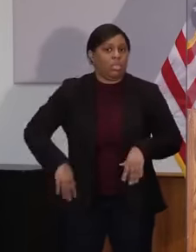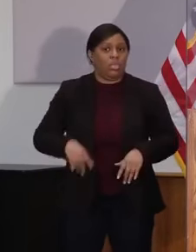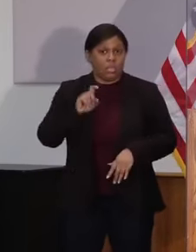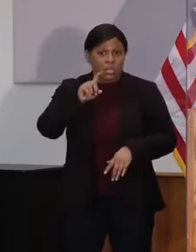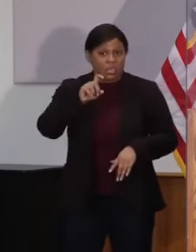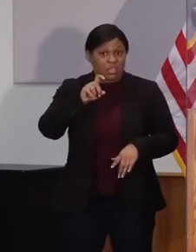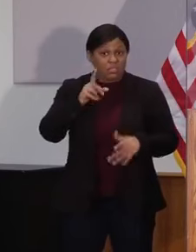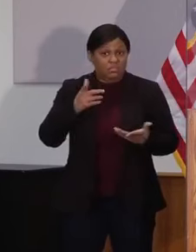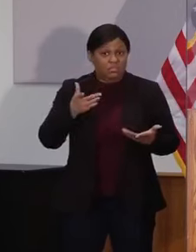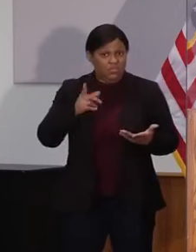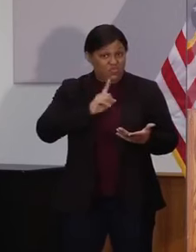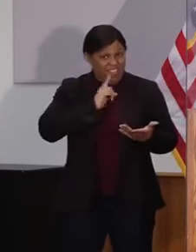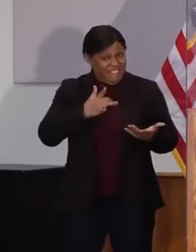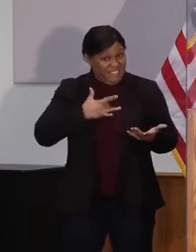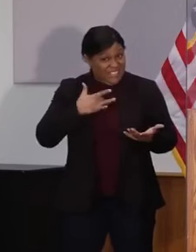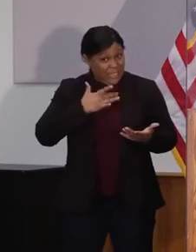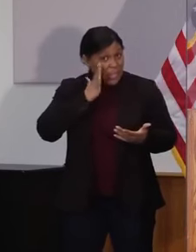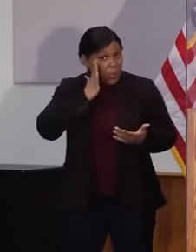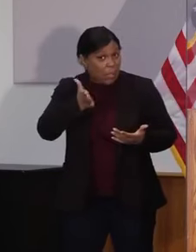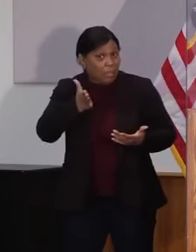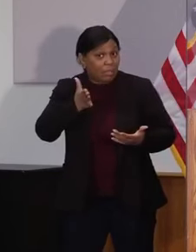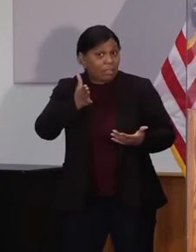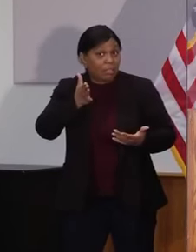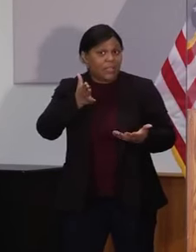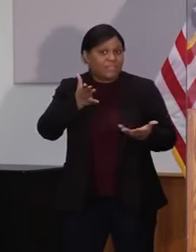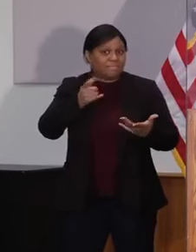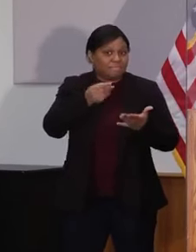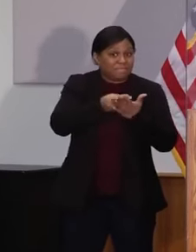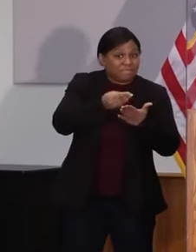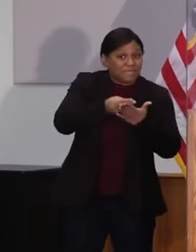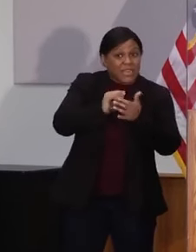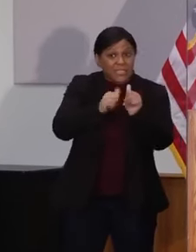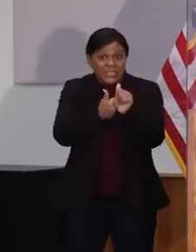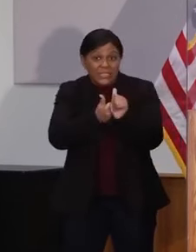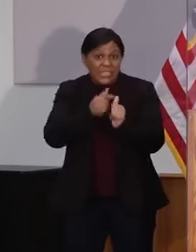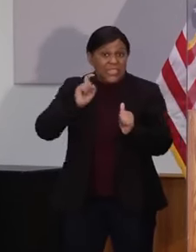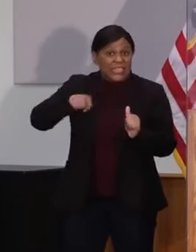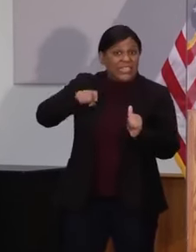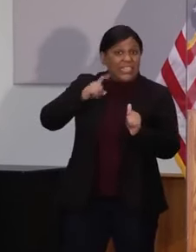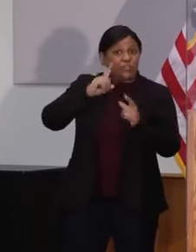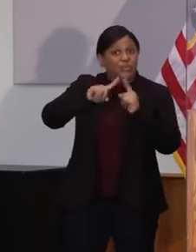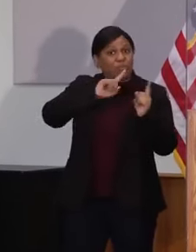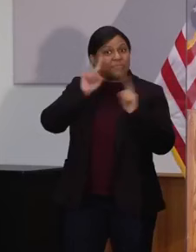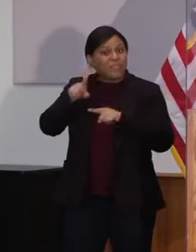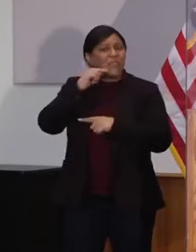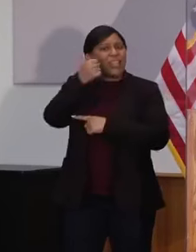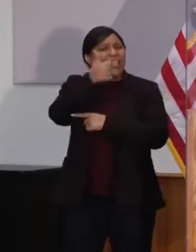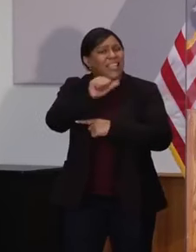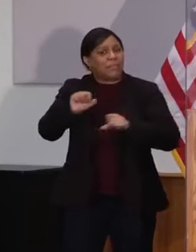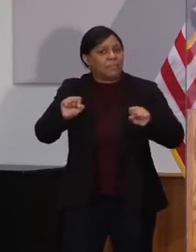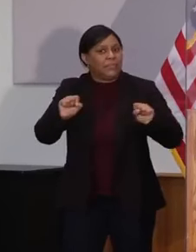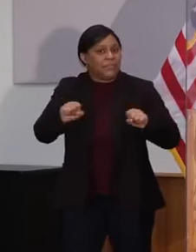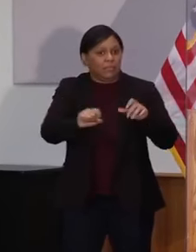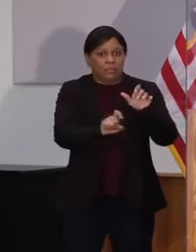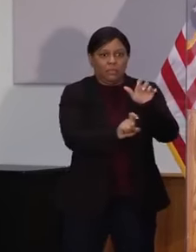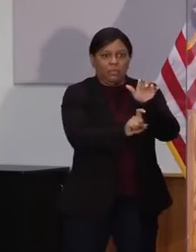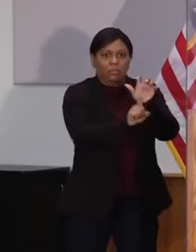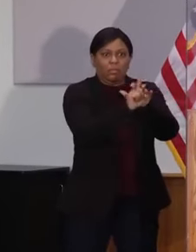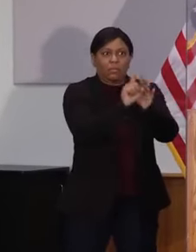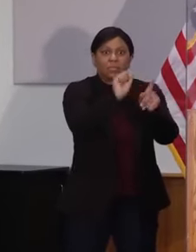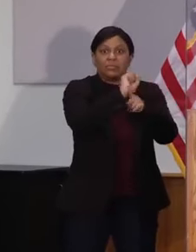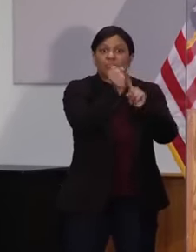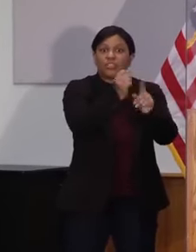will be enough security needed to respond to any potential situation in light of these trials? I